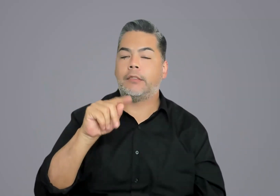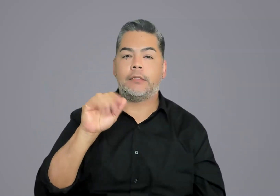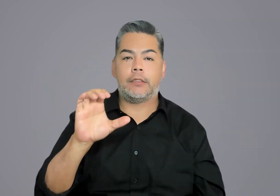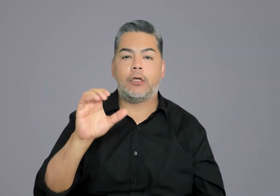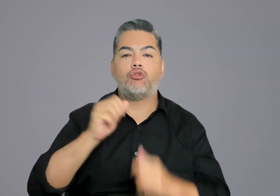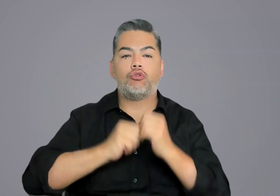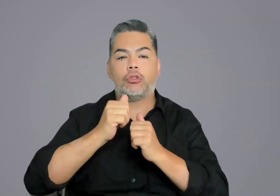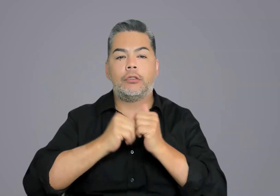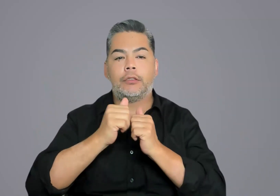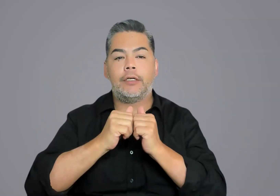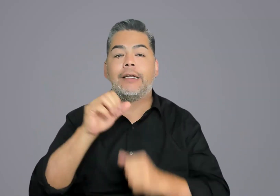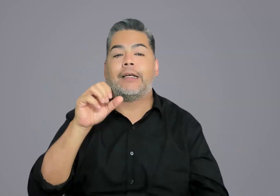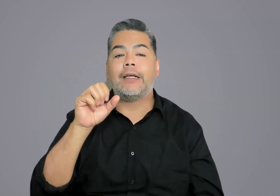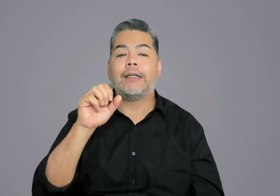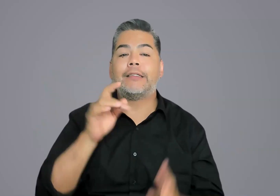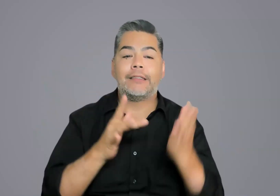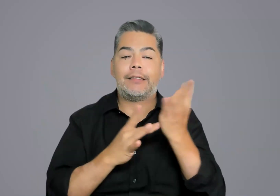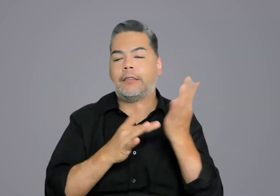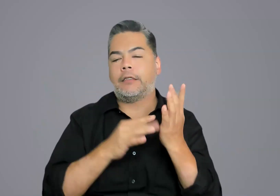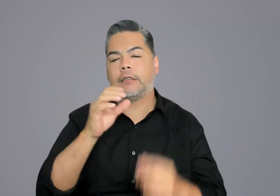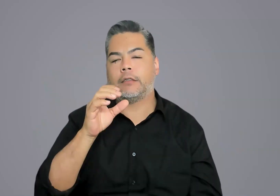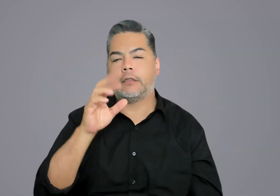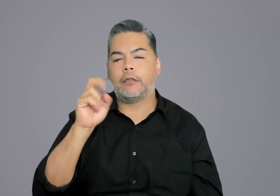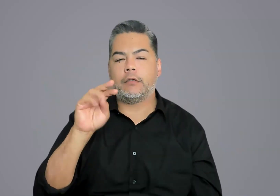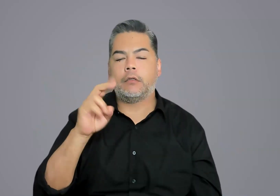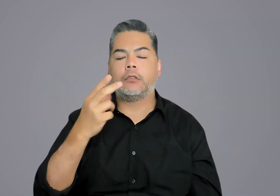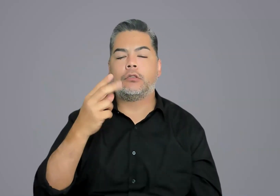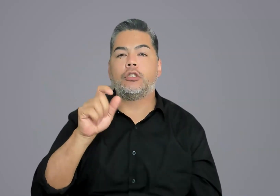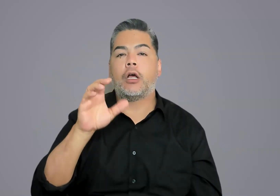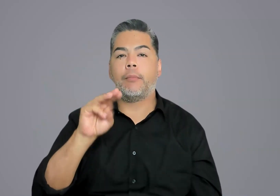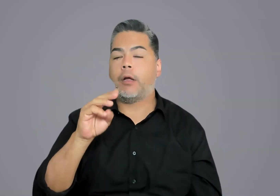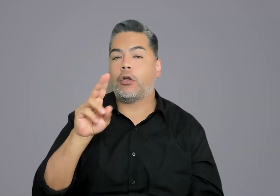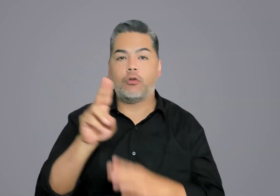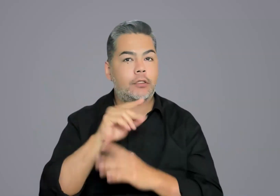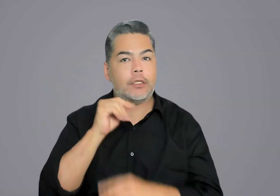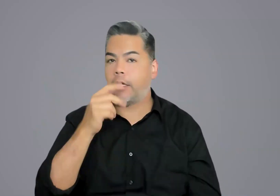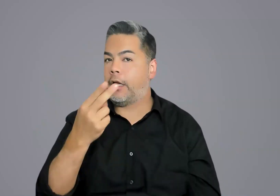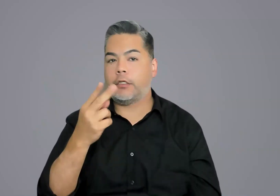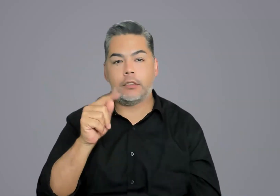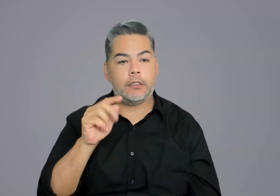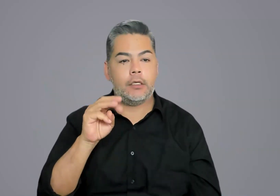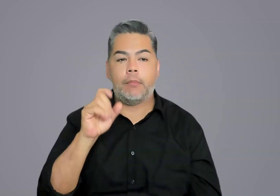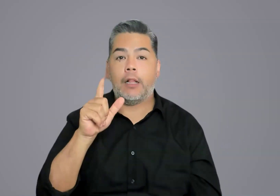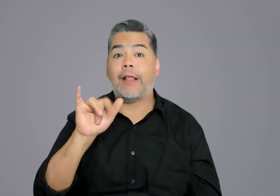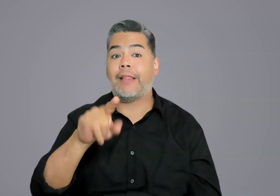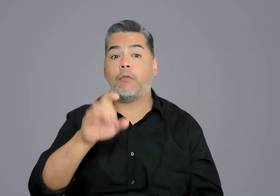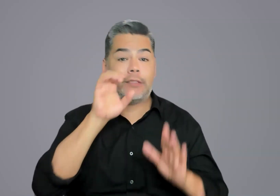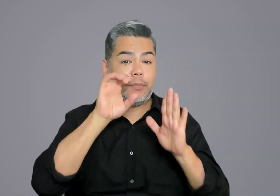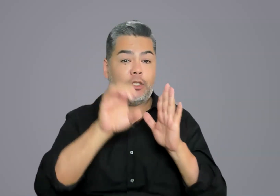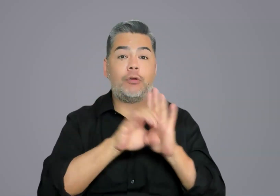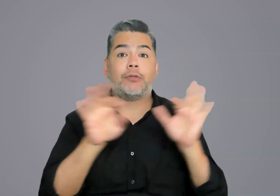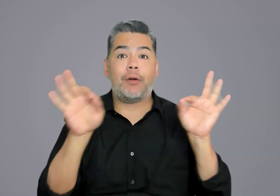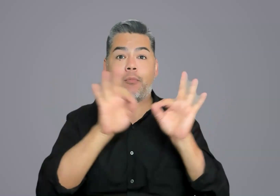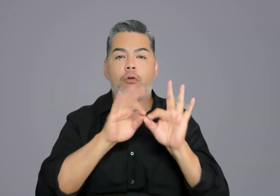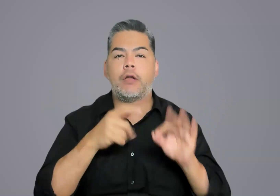uses non-semantic HTML. And for this one, the image is what's important. I have a screenshot of